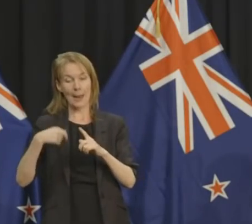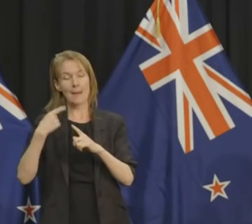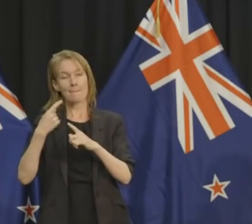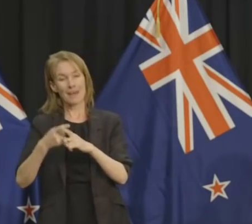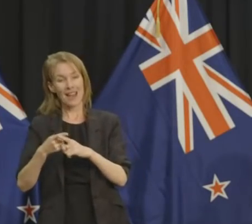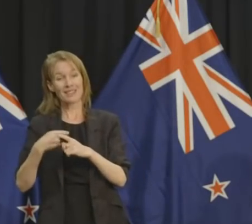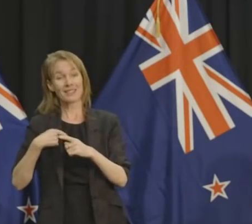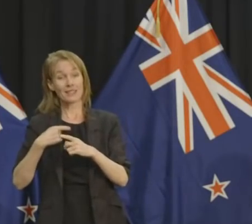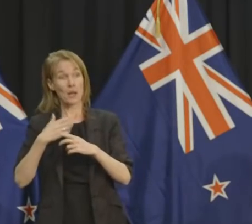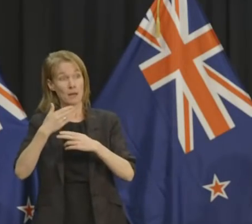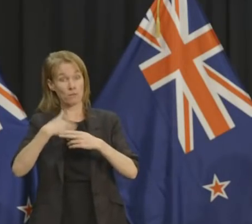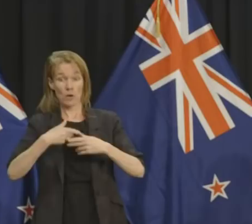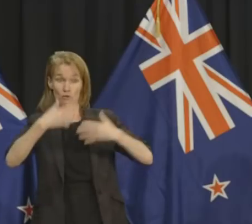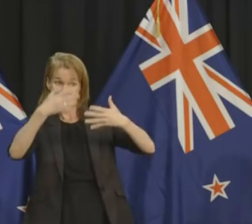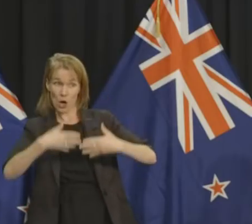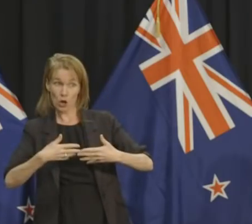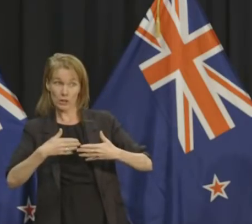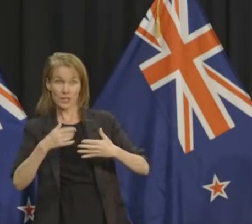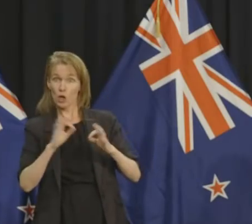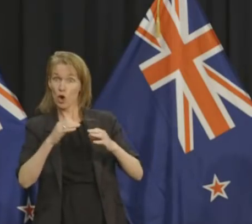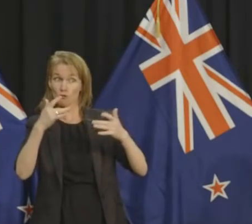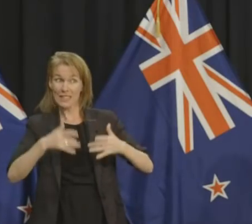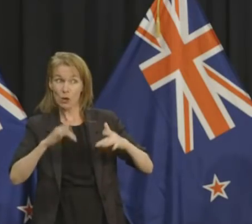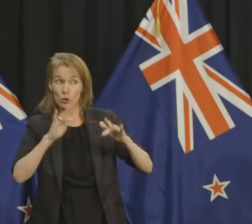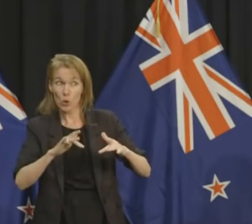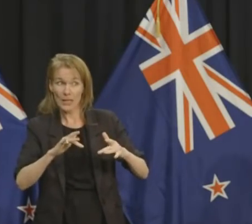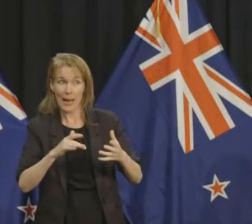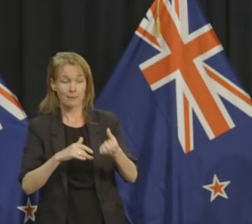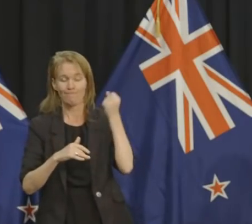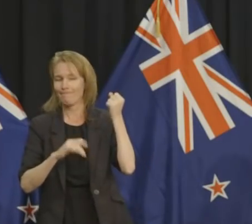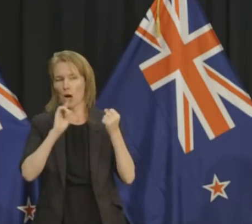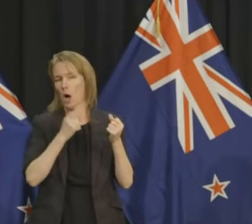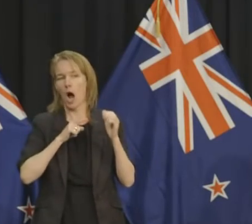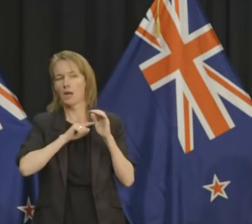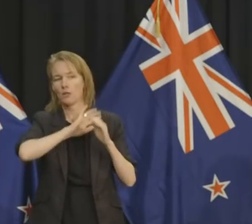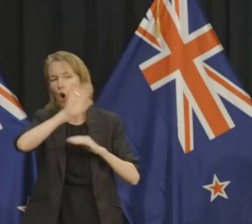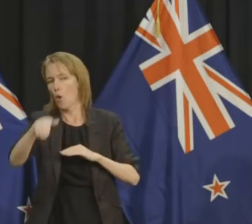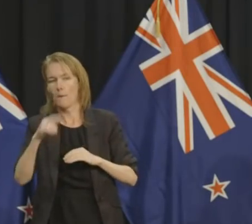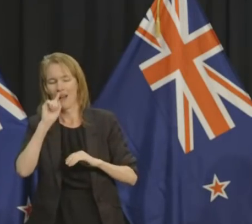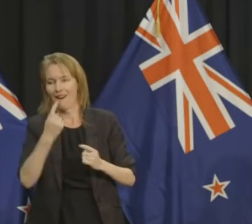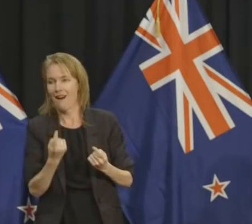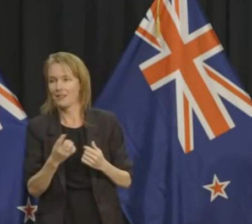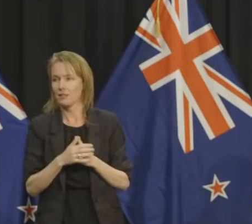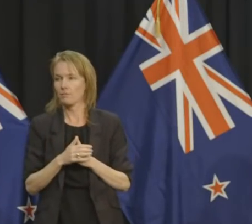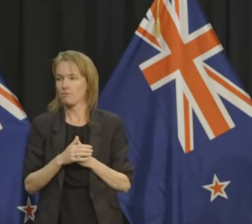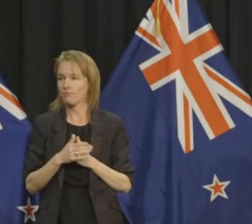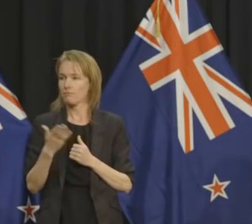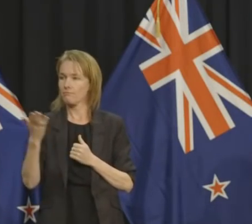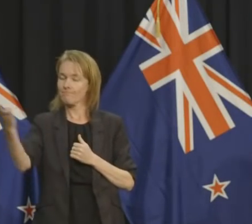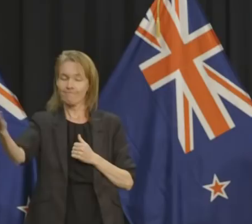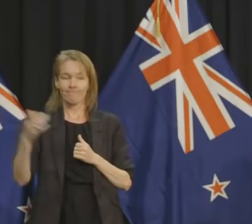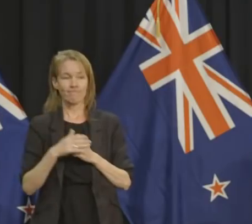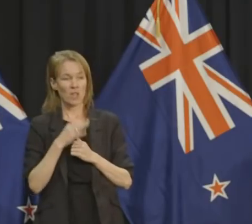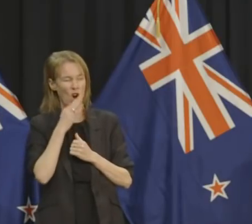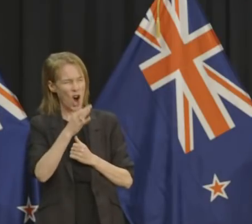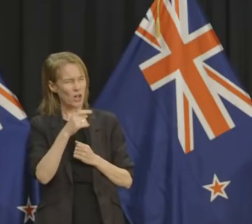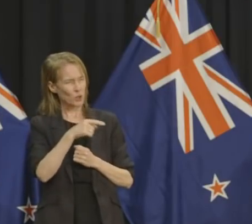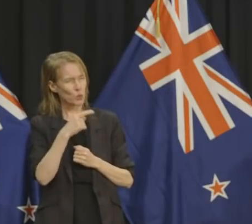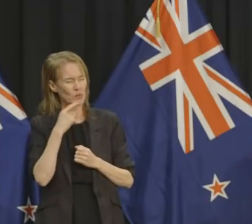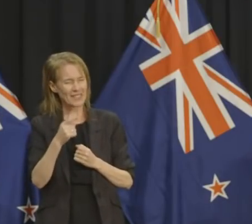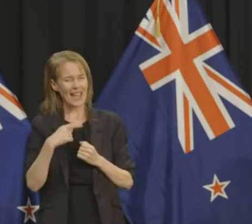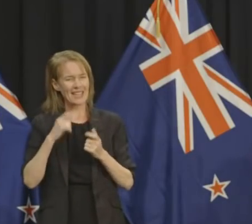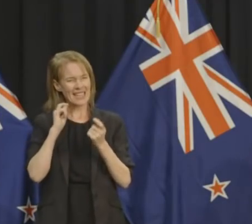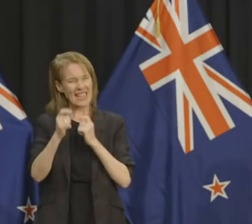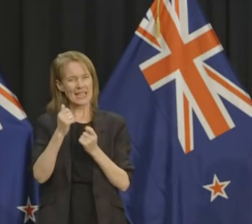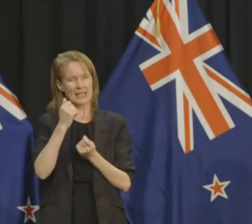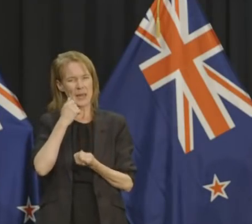from officials about why the overall testing rates have decreased a bit in the last few days? I've had some preliminary